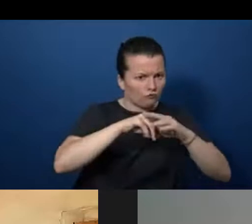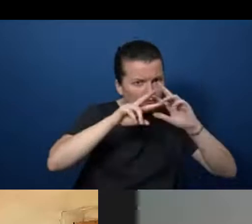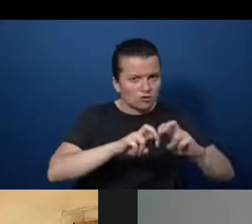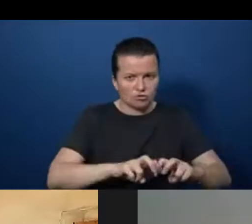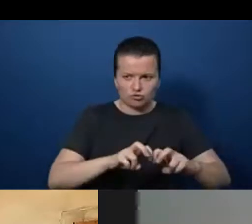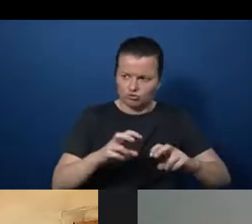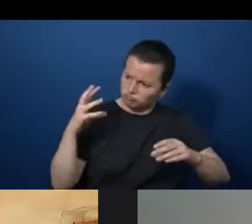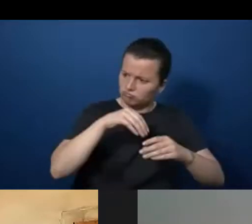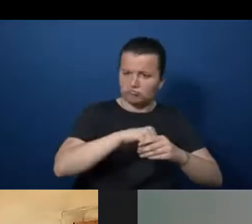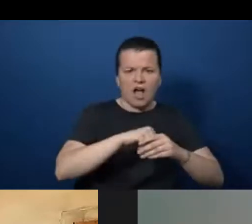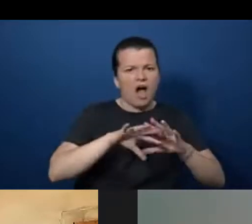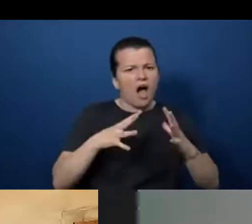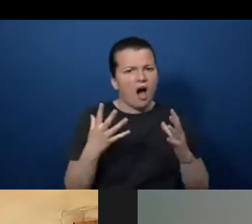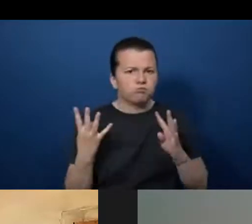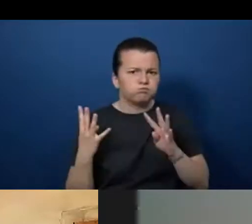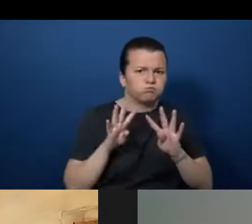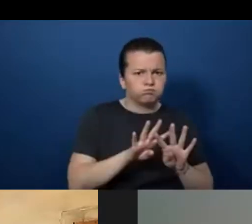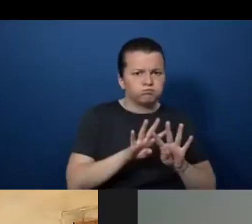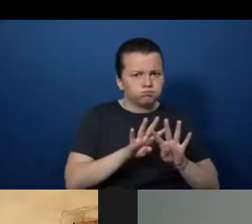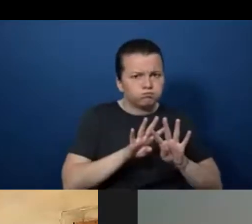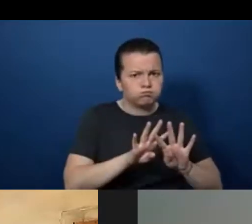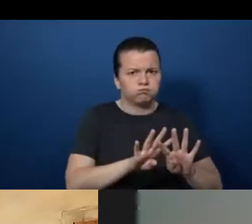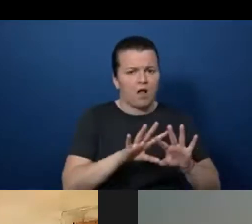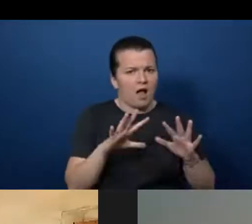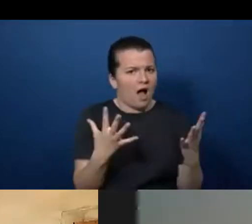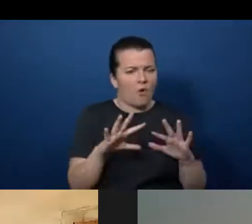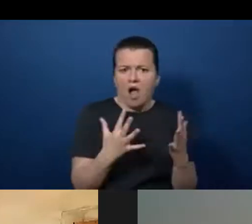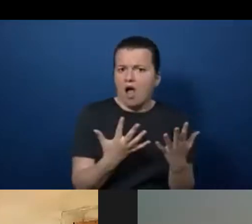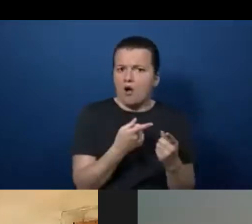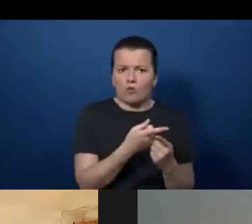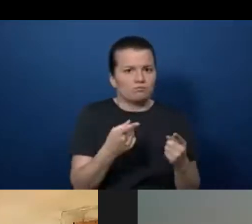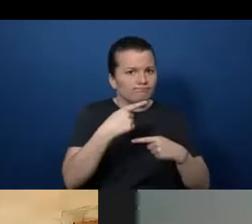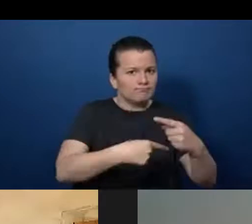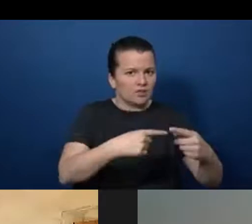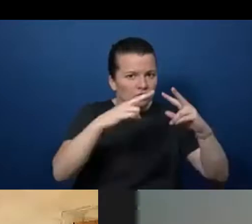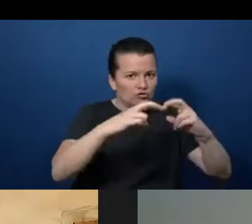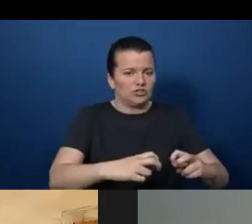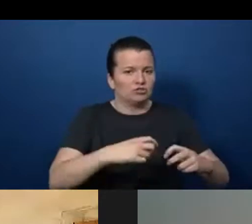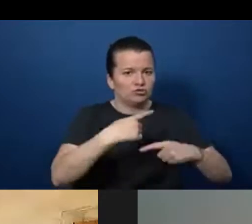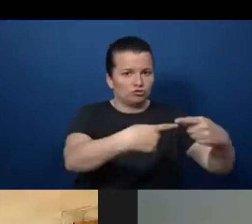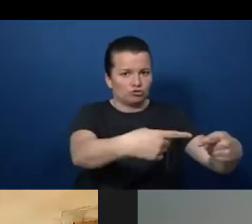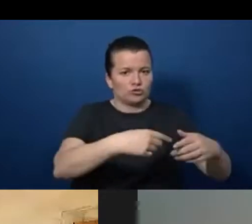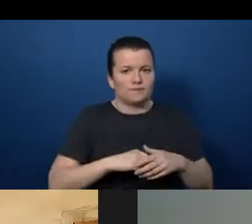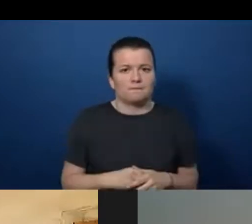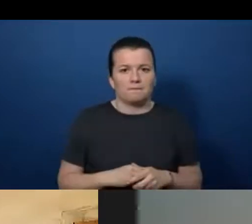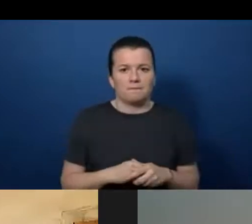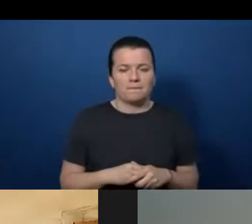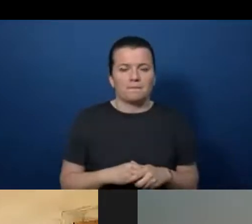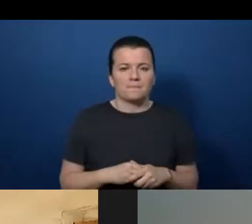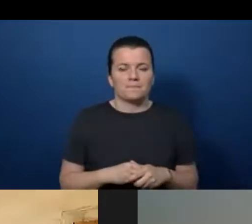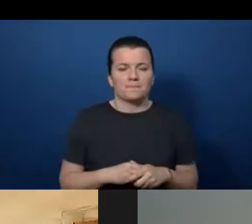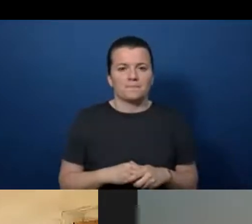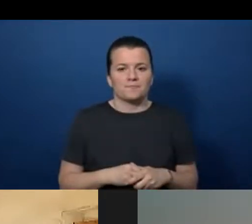you please tell us about one of the studies you conducted and about what was